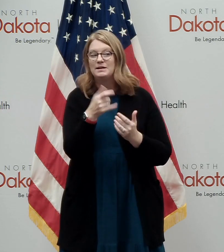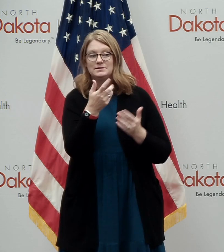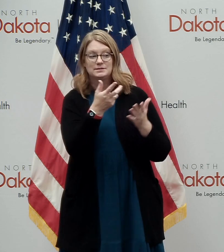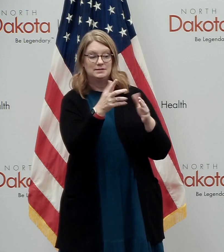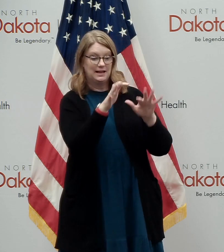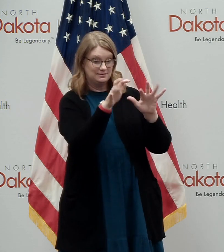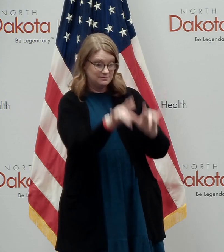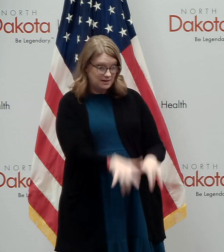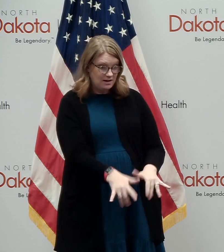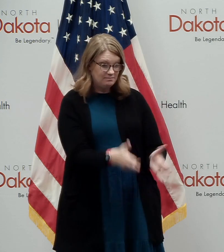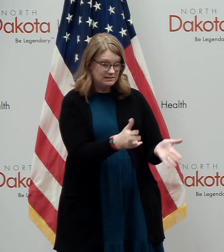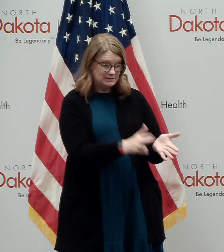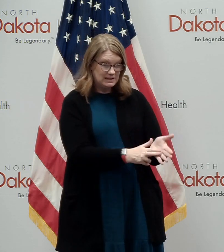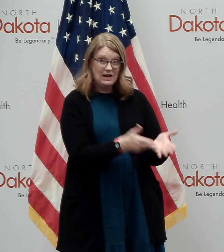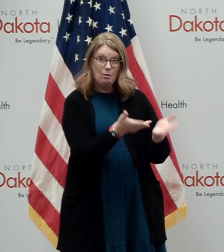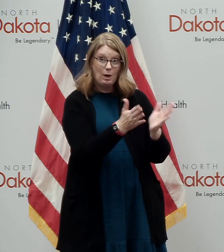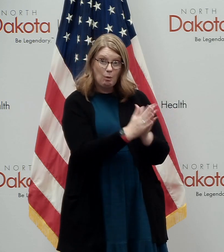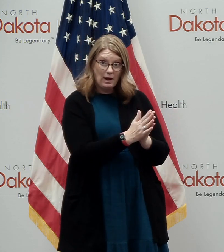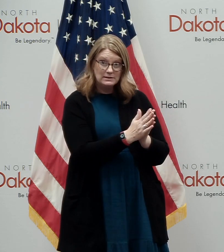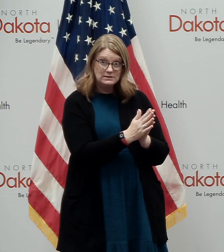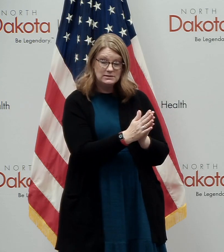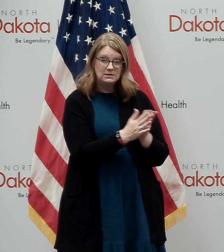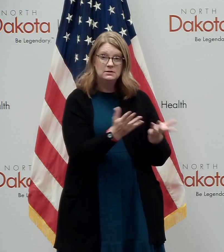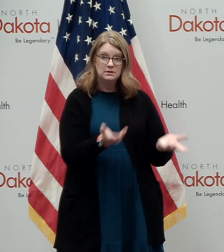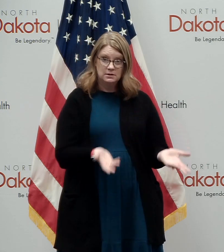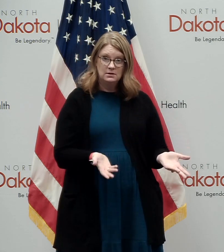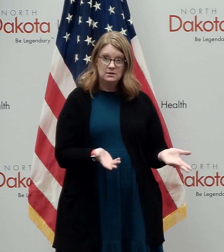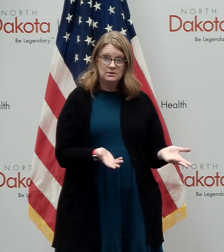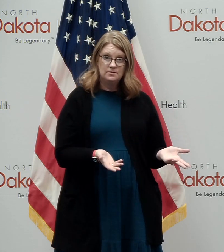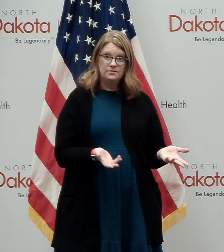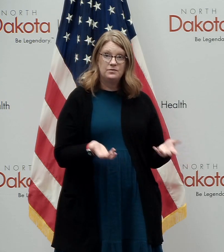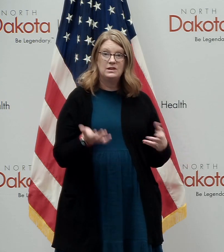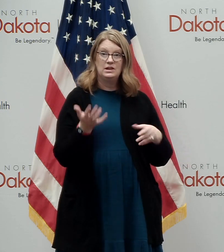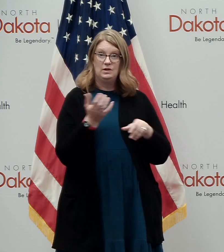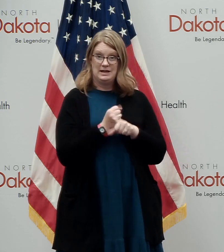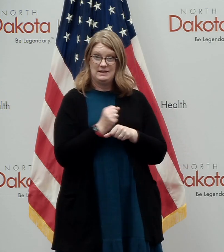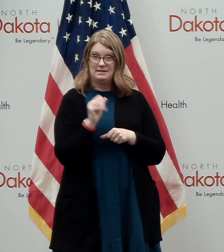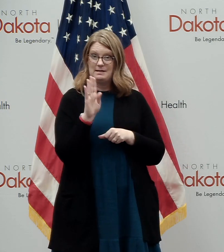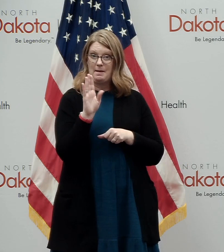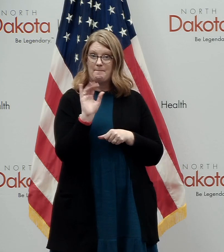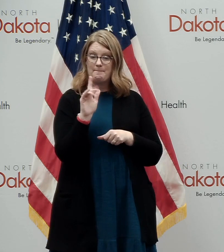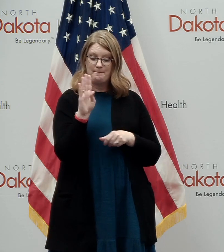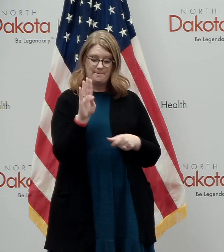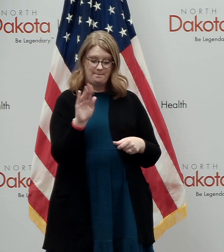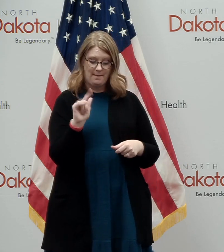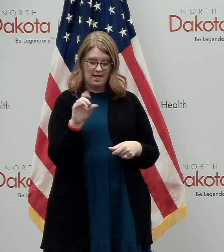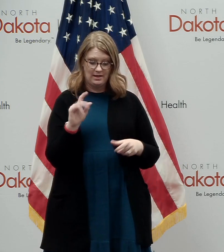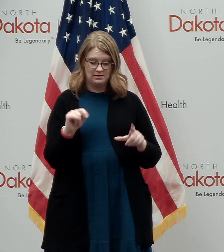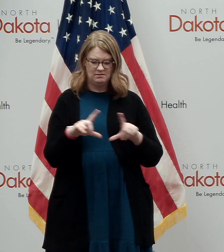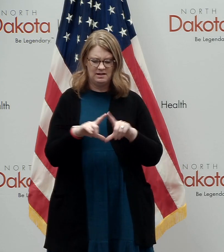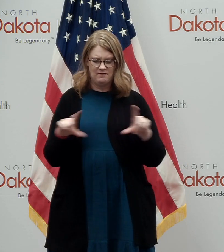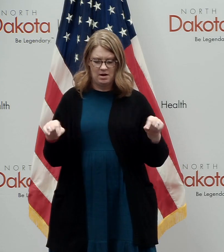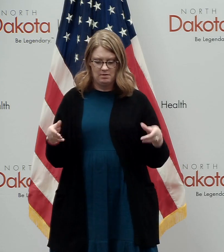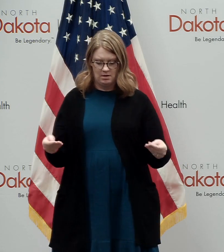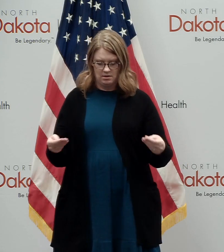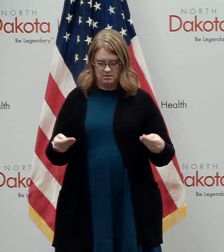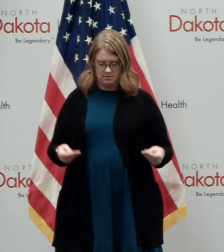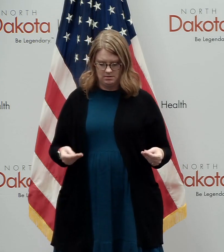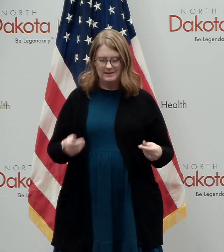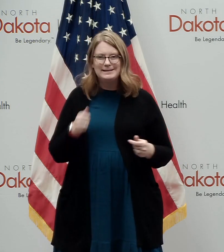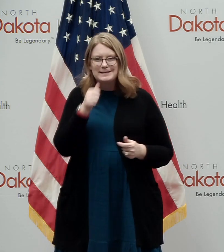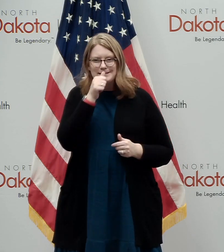request, you sign your name, and then when you receive that ballot and you receive an envelope and a